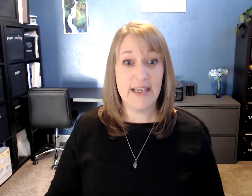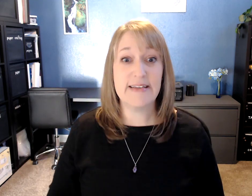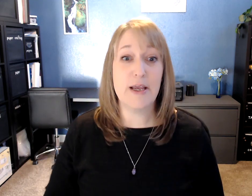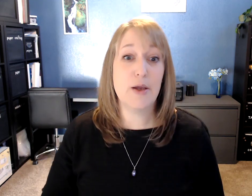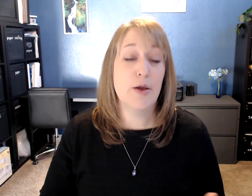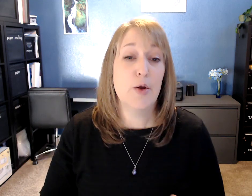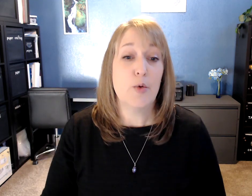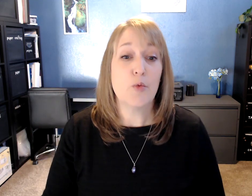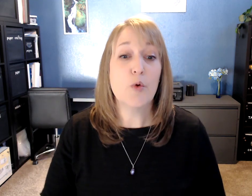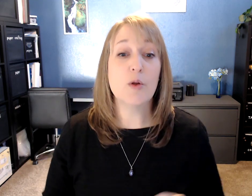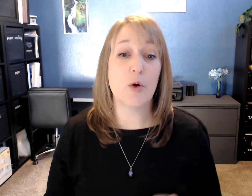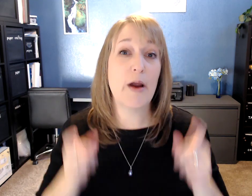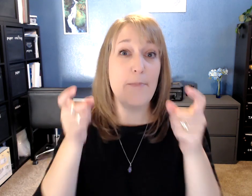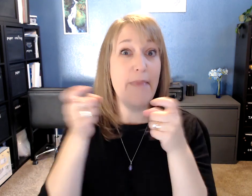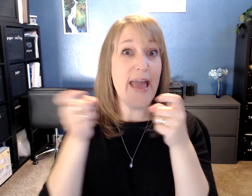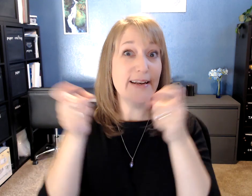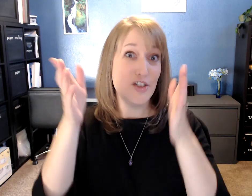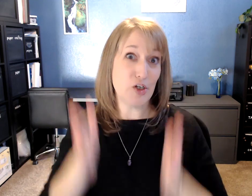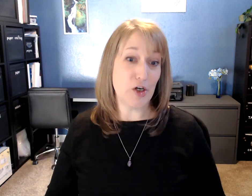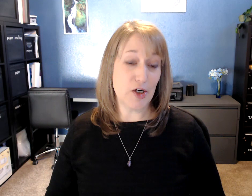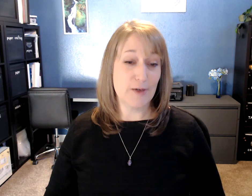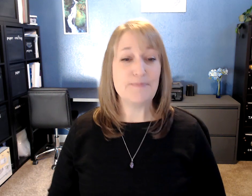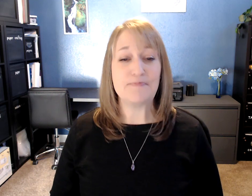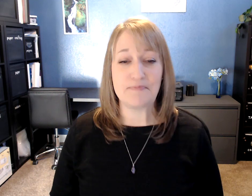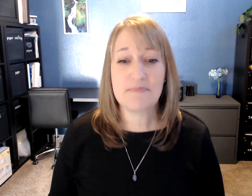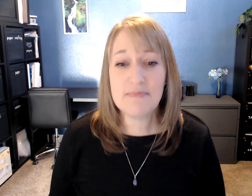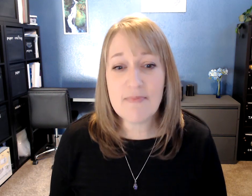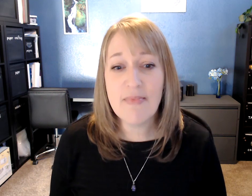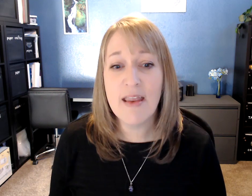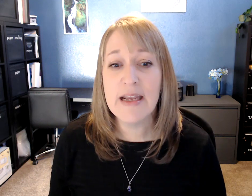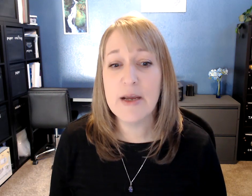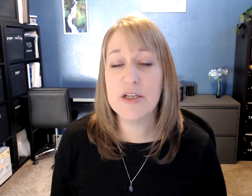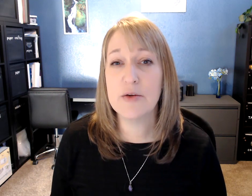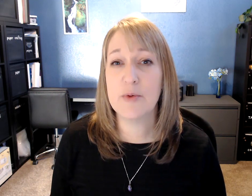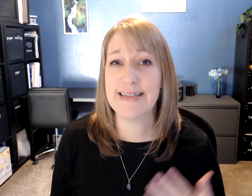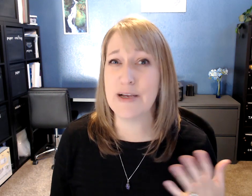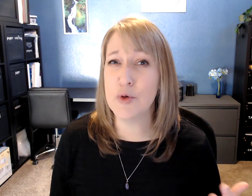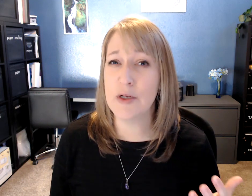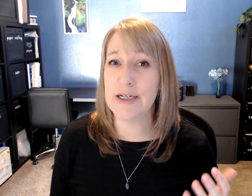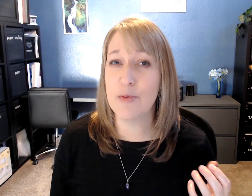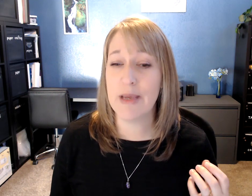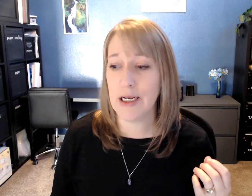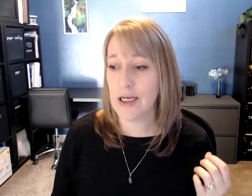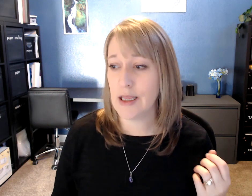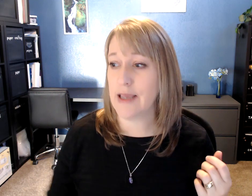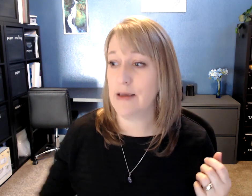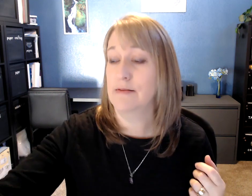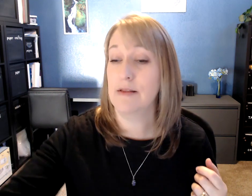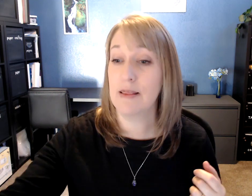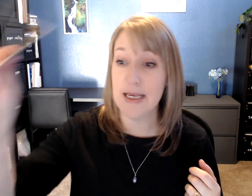it's a ruler or a manager. Now, when I say ruler, I don't mean like